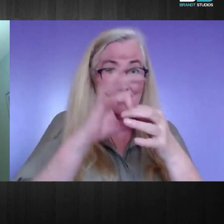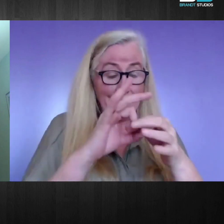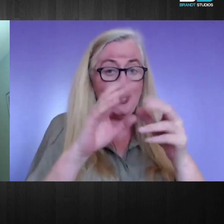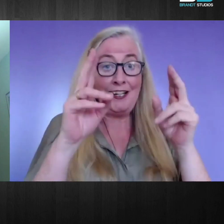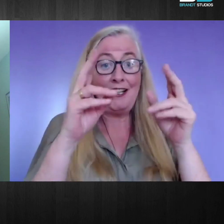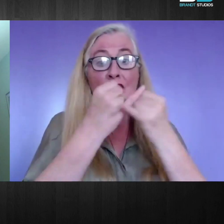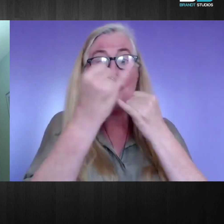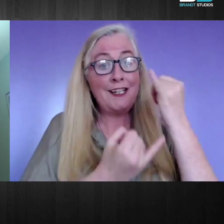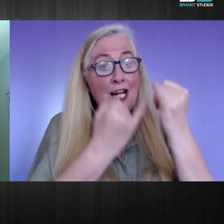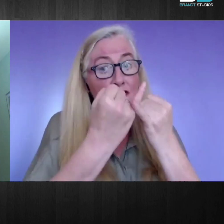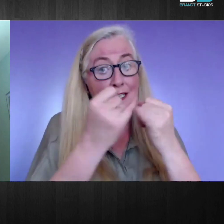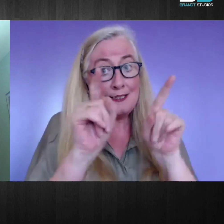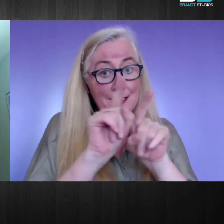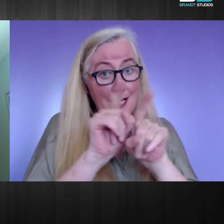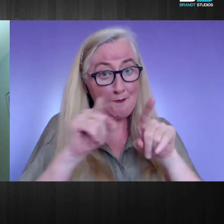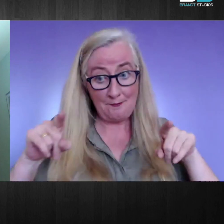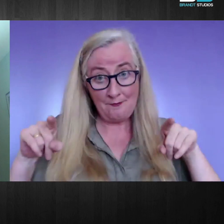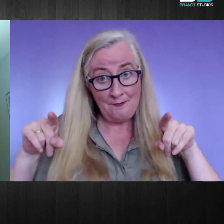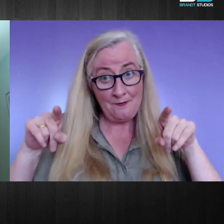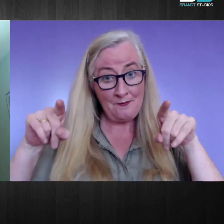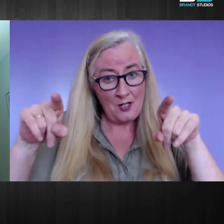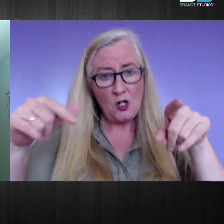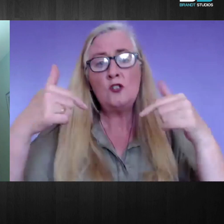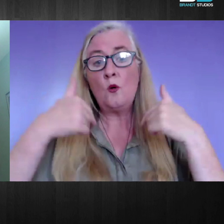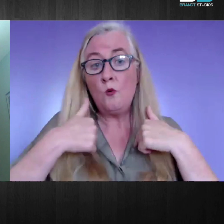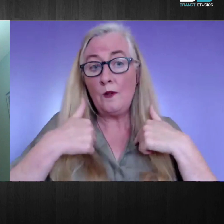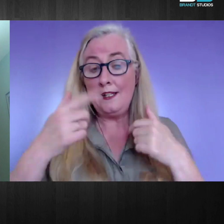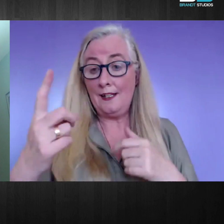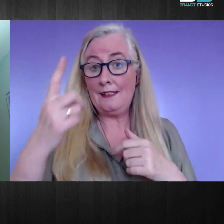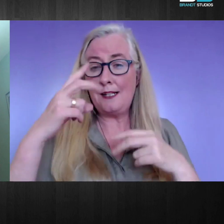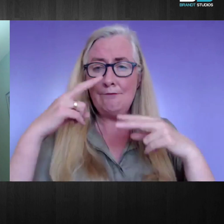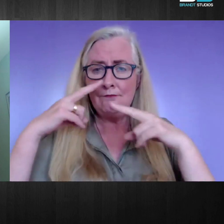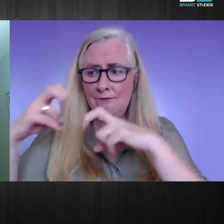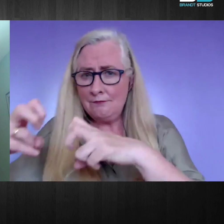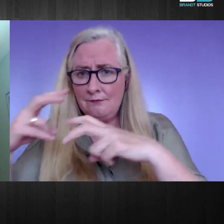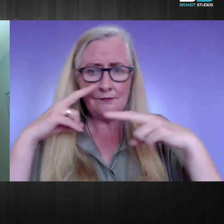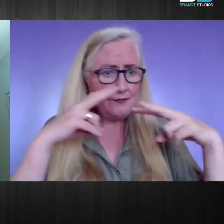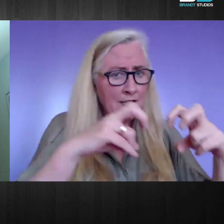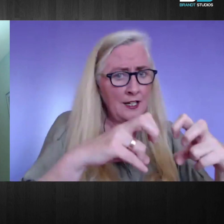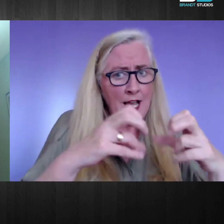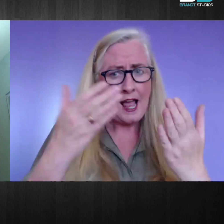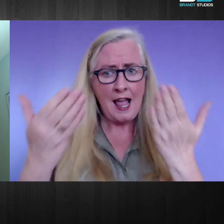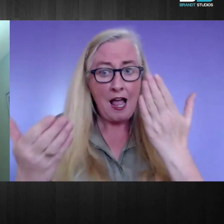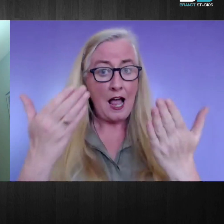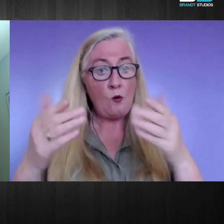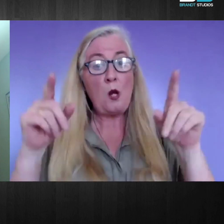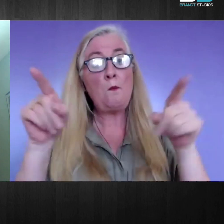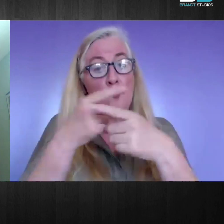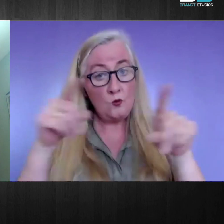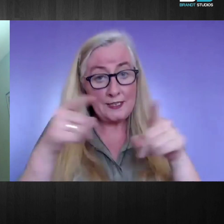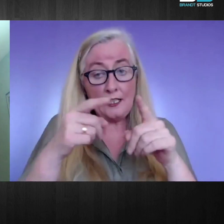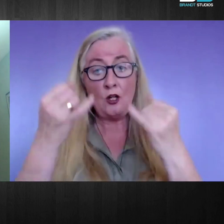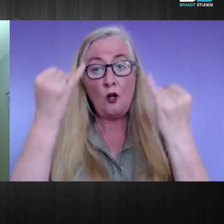in a little bit more detail just around these, I suppose, how music and creative arts and other